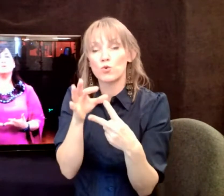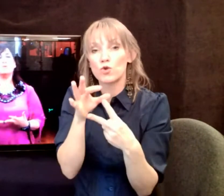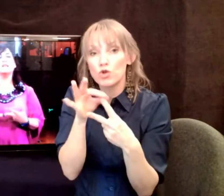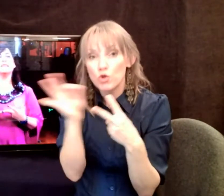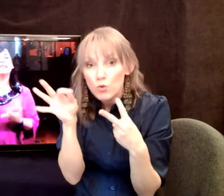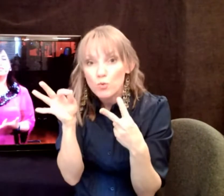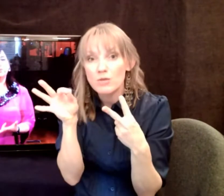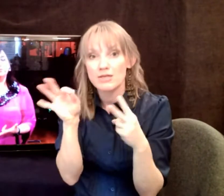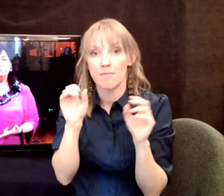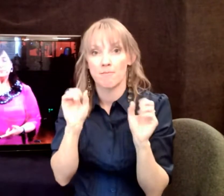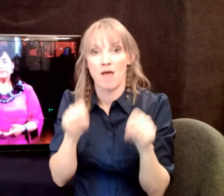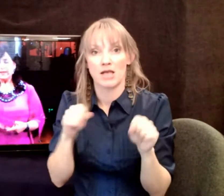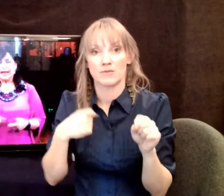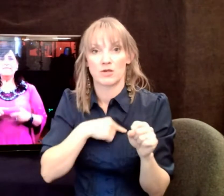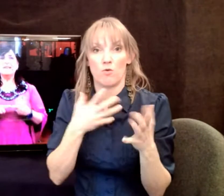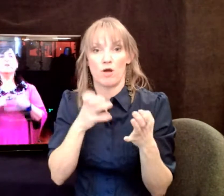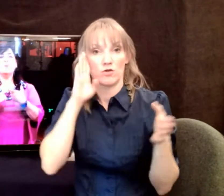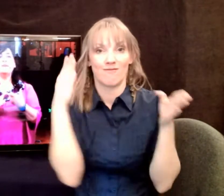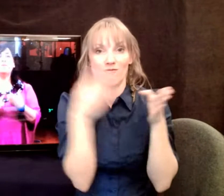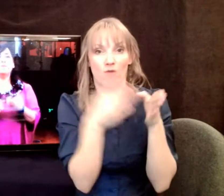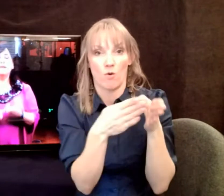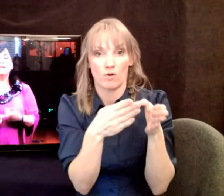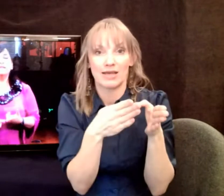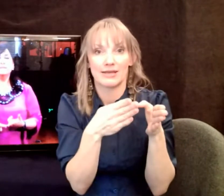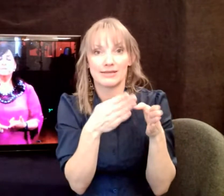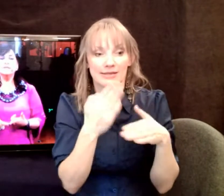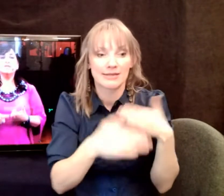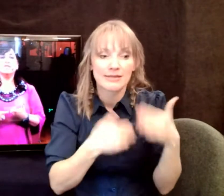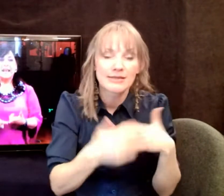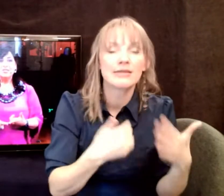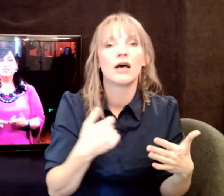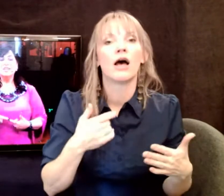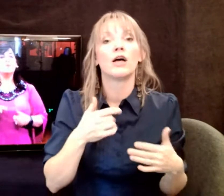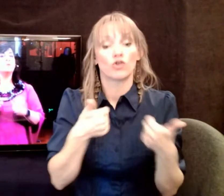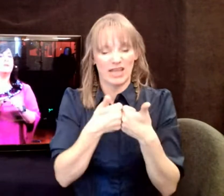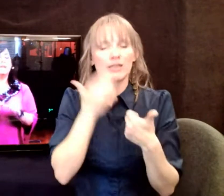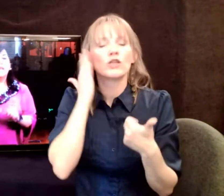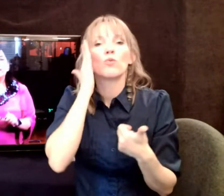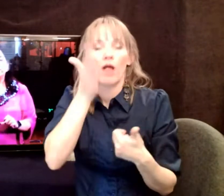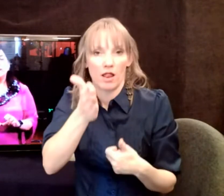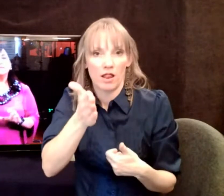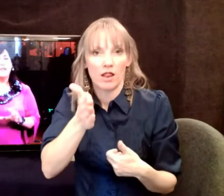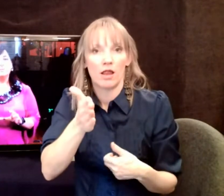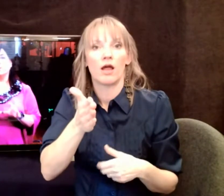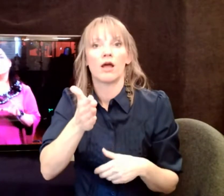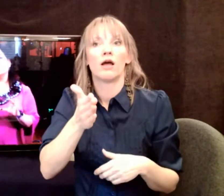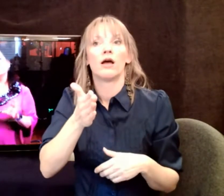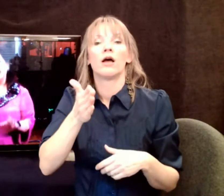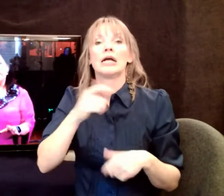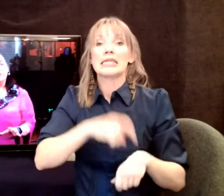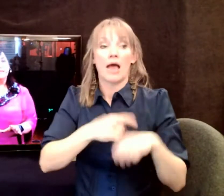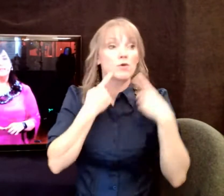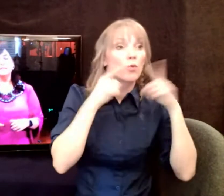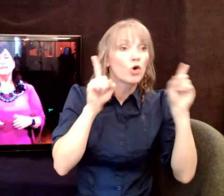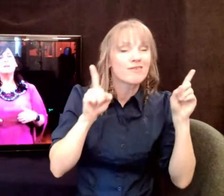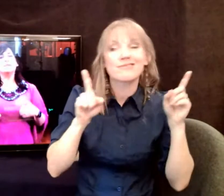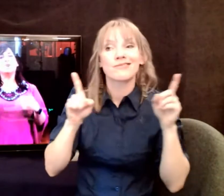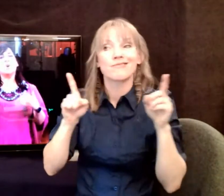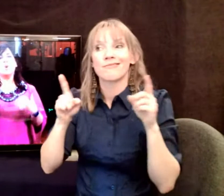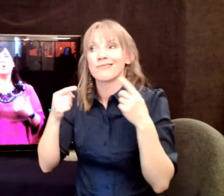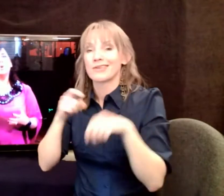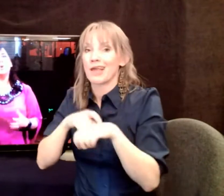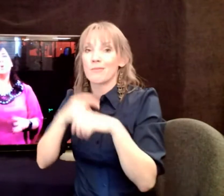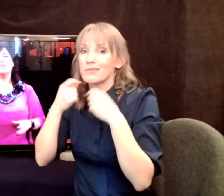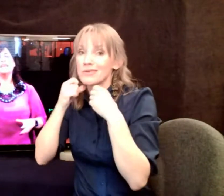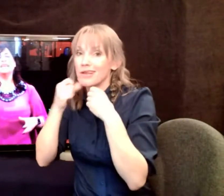want to lean into, and that we will experience challenges. We will have to have times when it works out and when it doesn't, but the